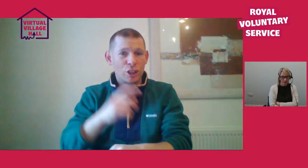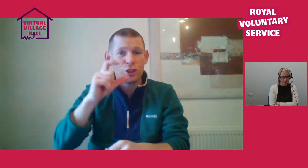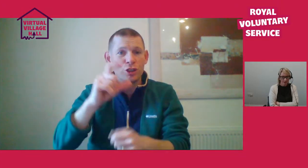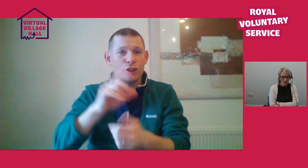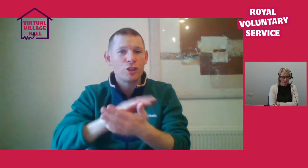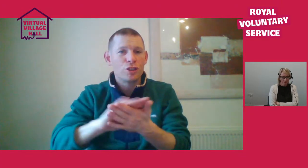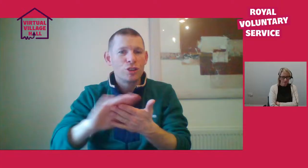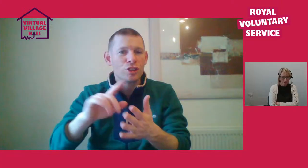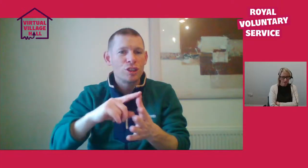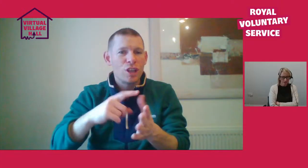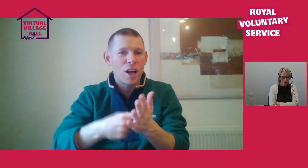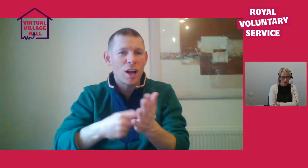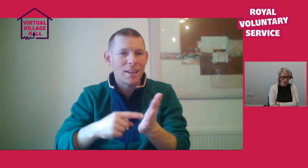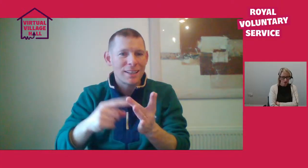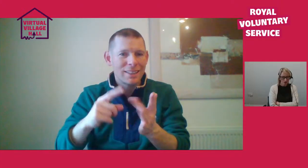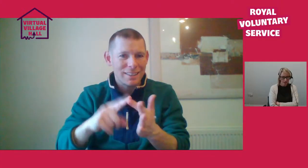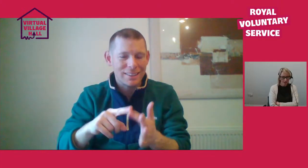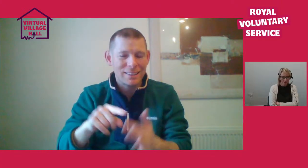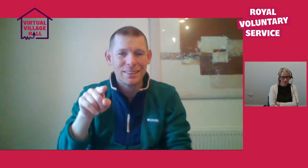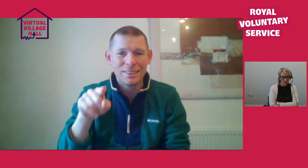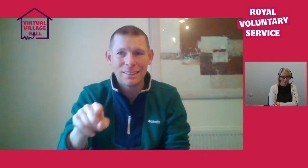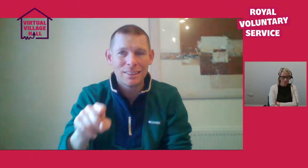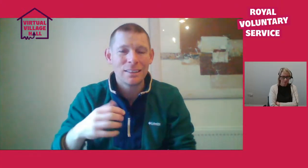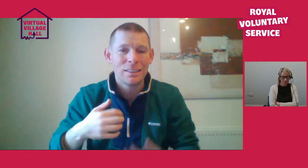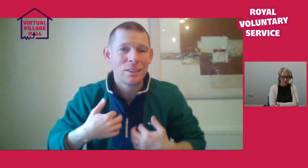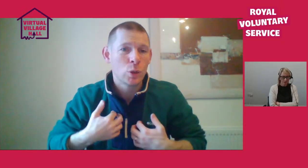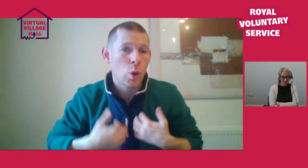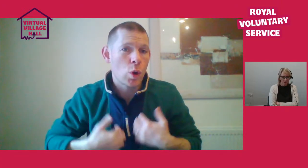And my second son is called Charlie,